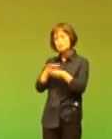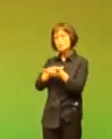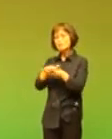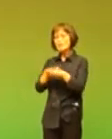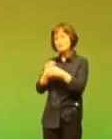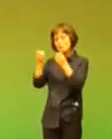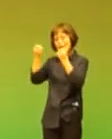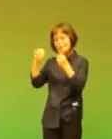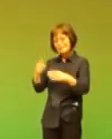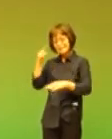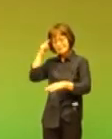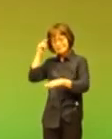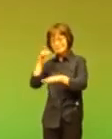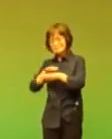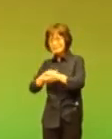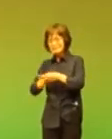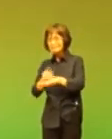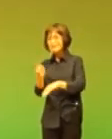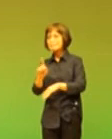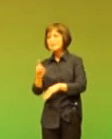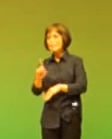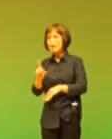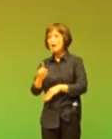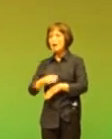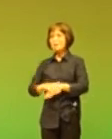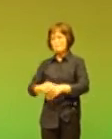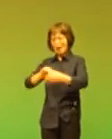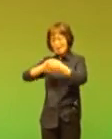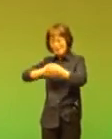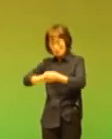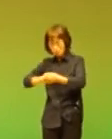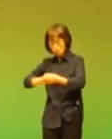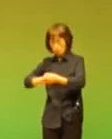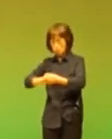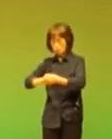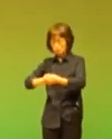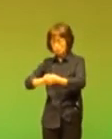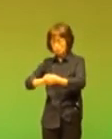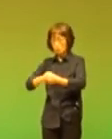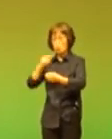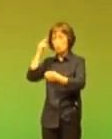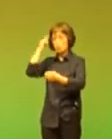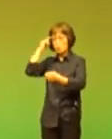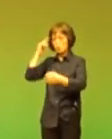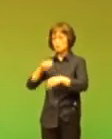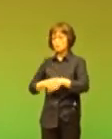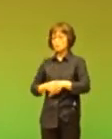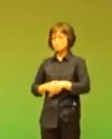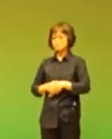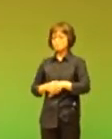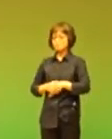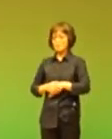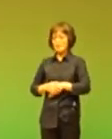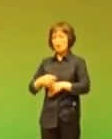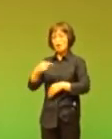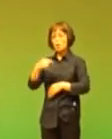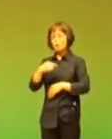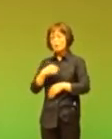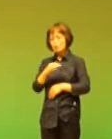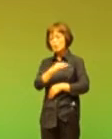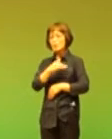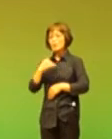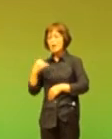species identification and solidarity. That is, we must think like members of one race, the